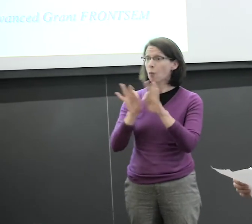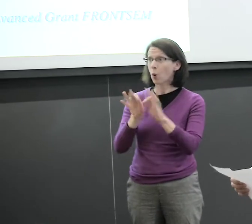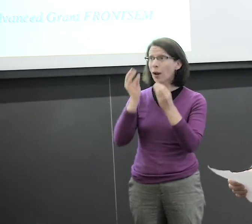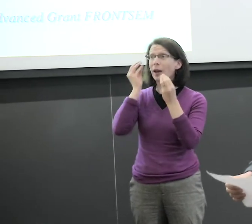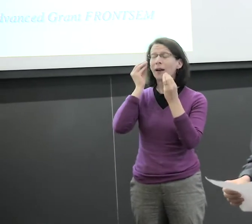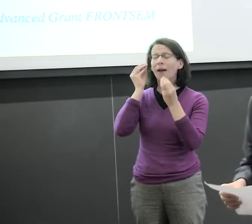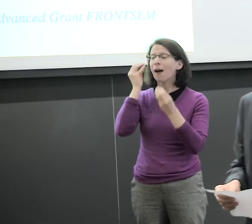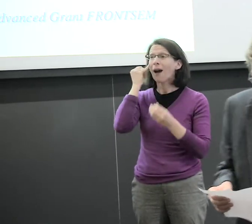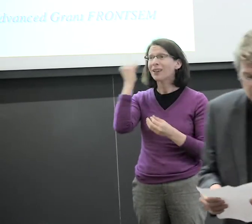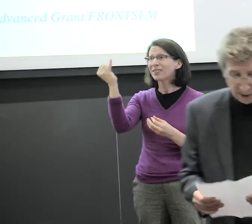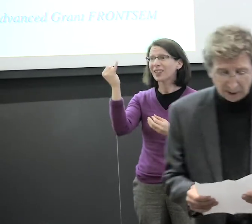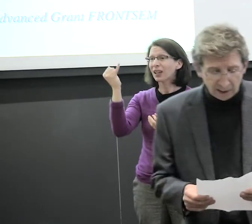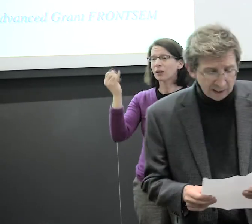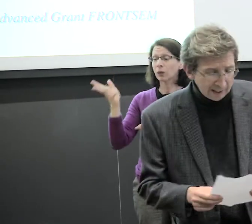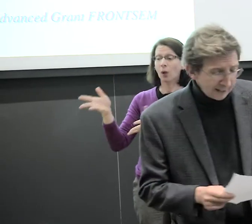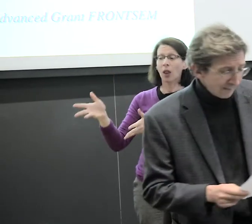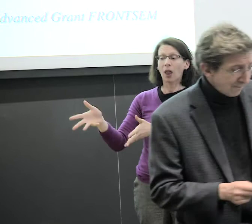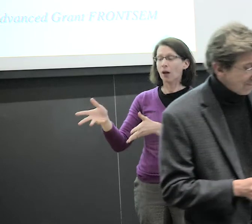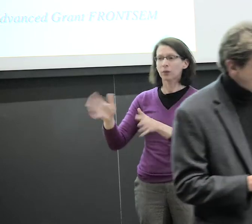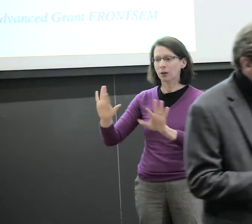ideas.